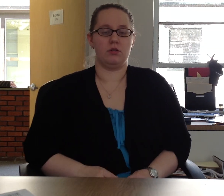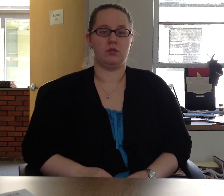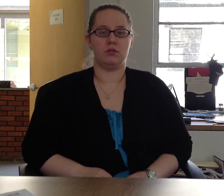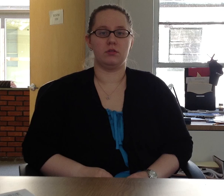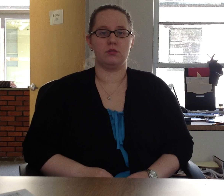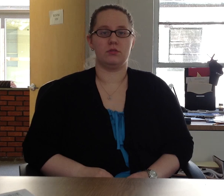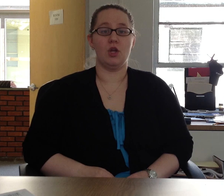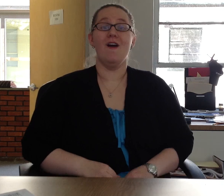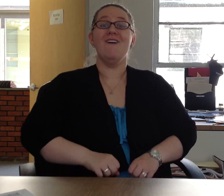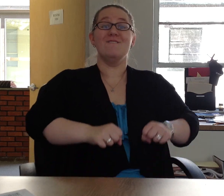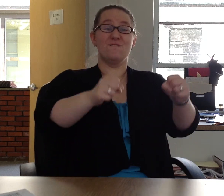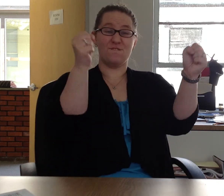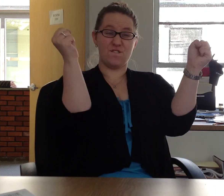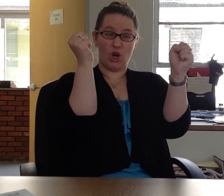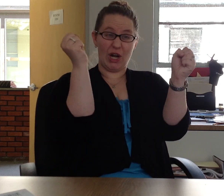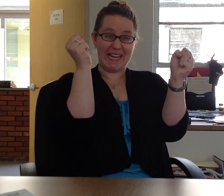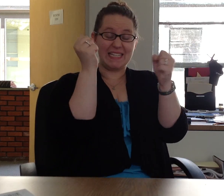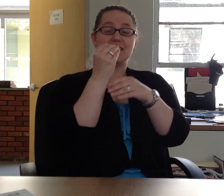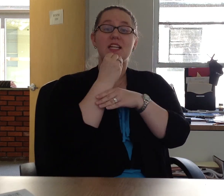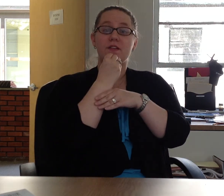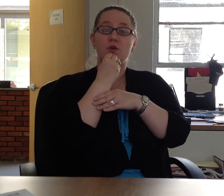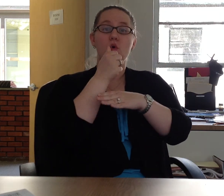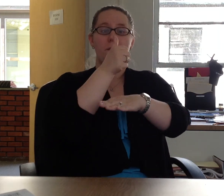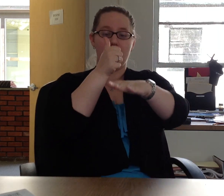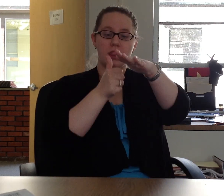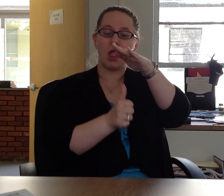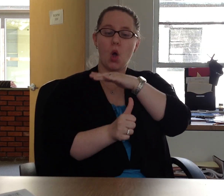Freezing foods at or below 0